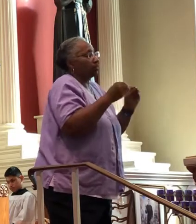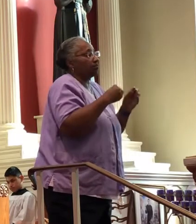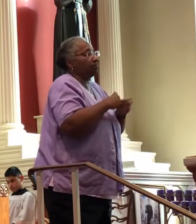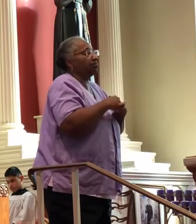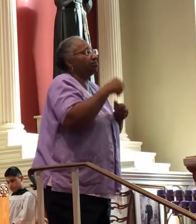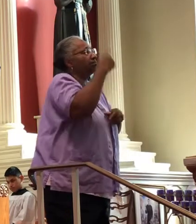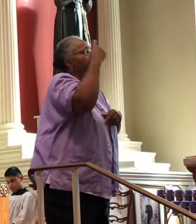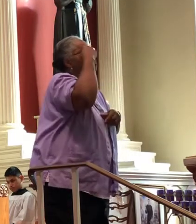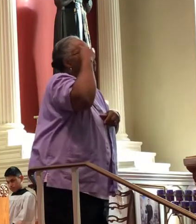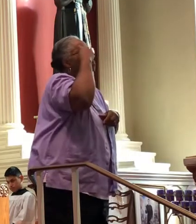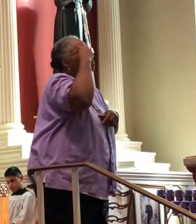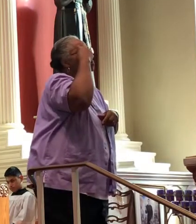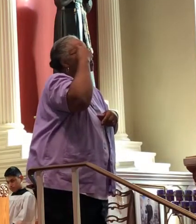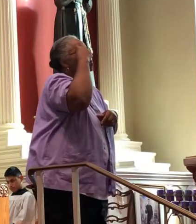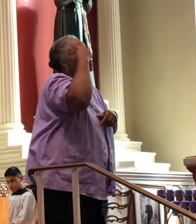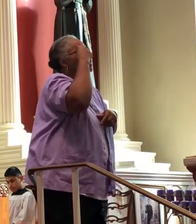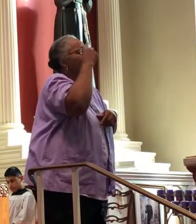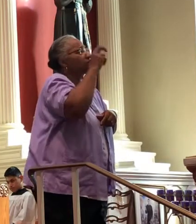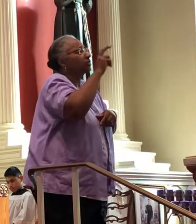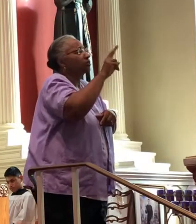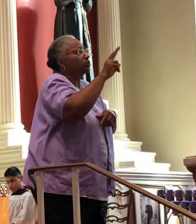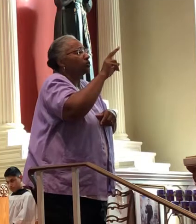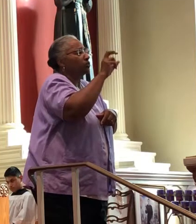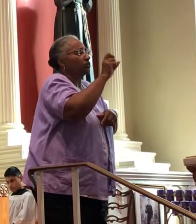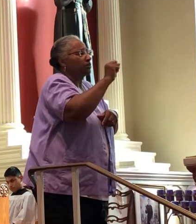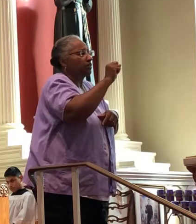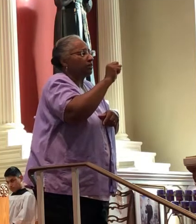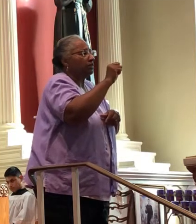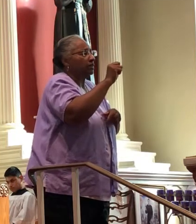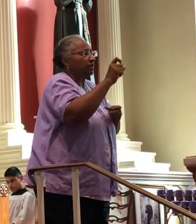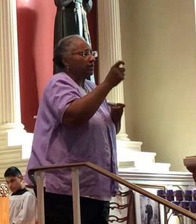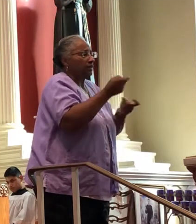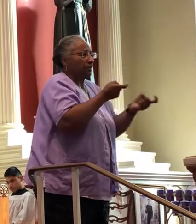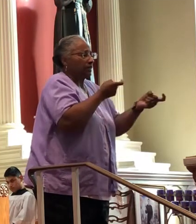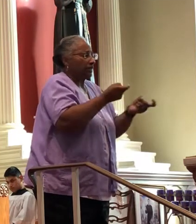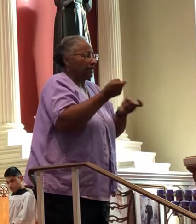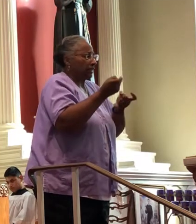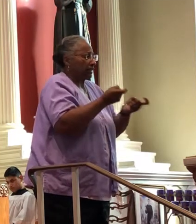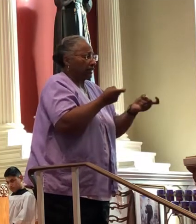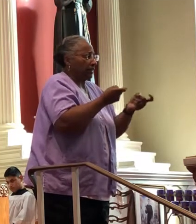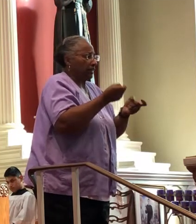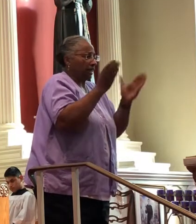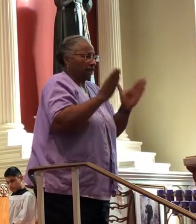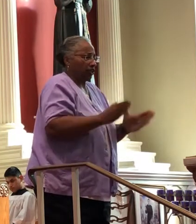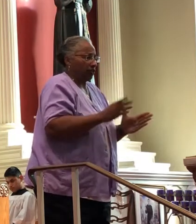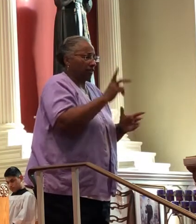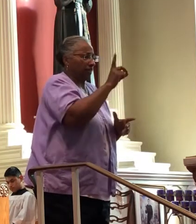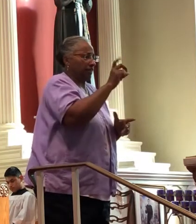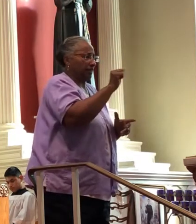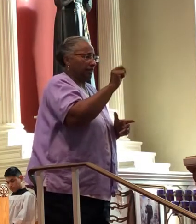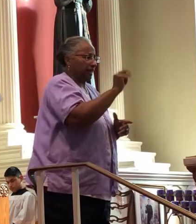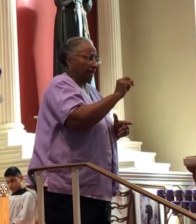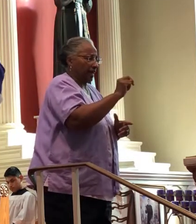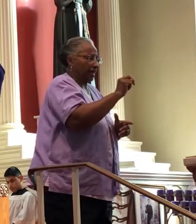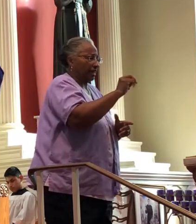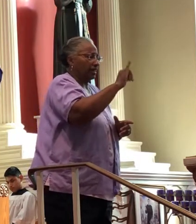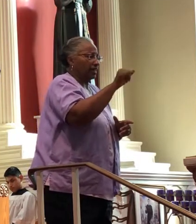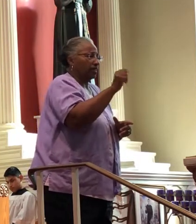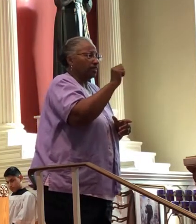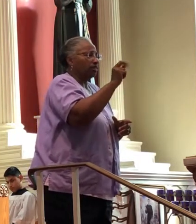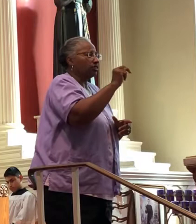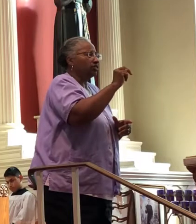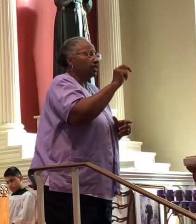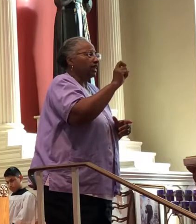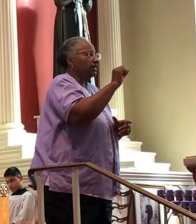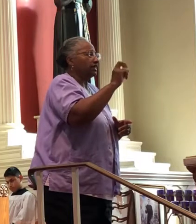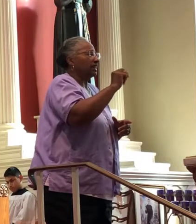was a U.S. skater. I think it was Dan Jansen. And this is from back in the 80s. But Dan Jansen, he was an ice